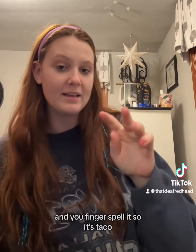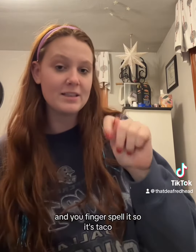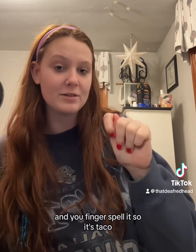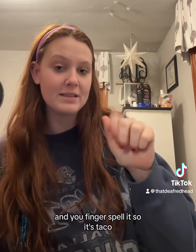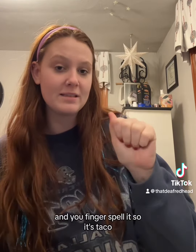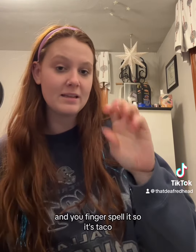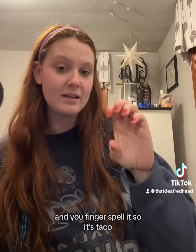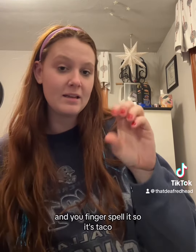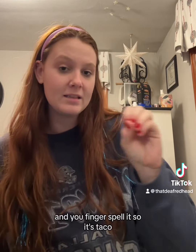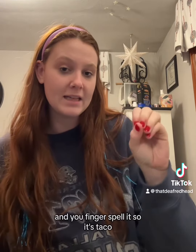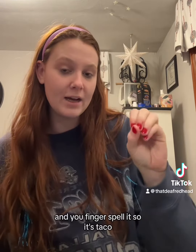it. So it's taco.